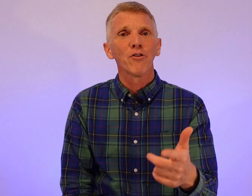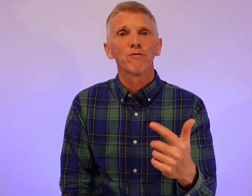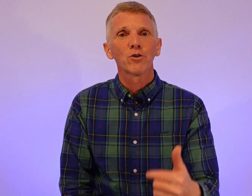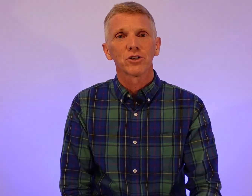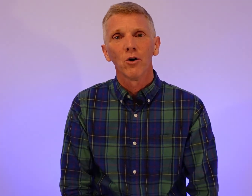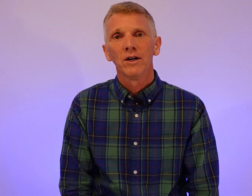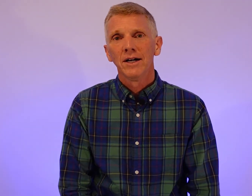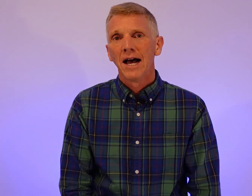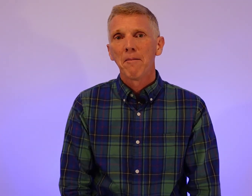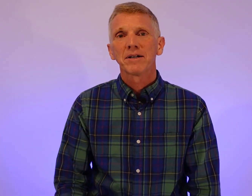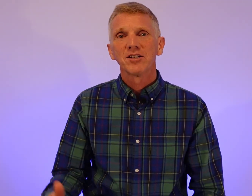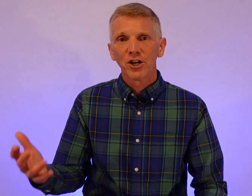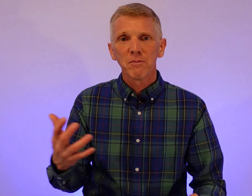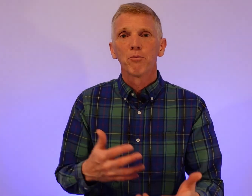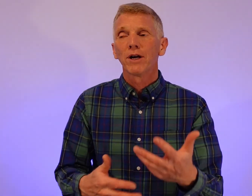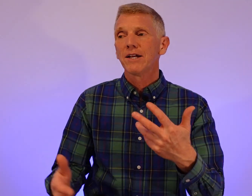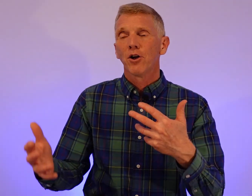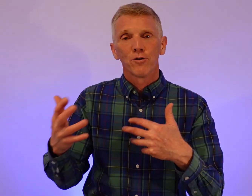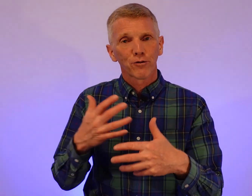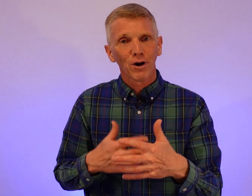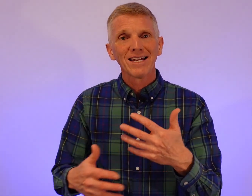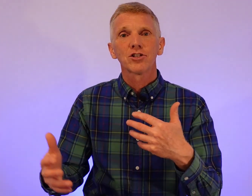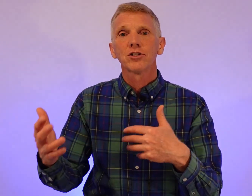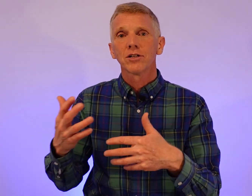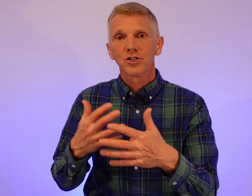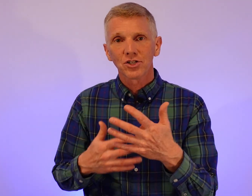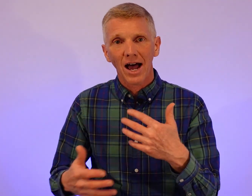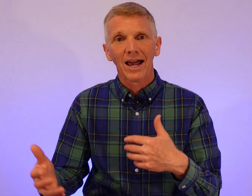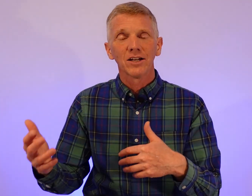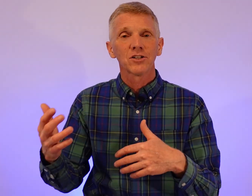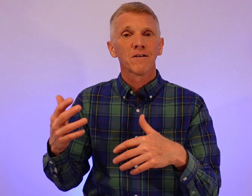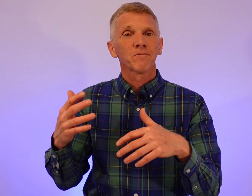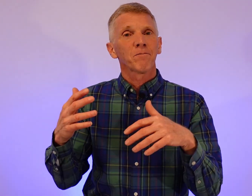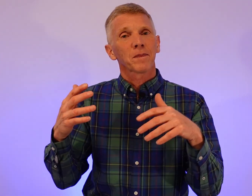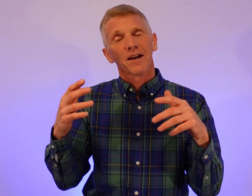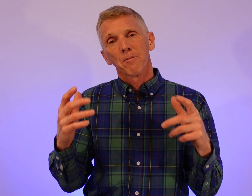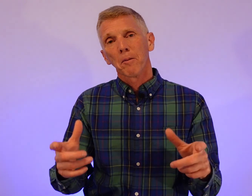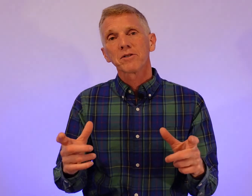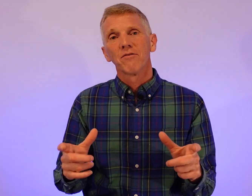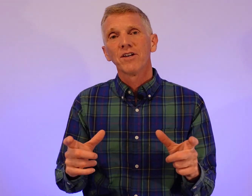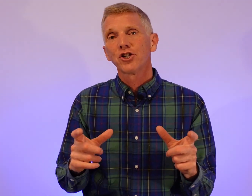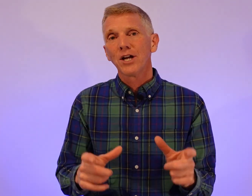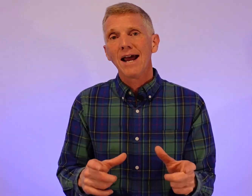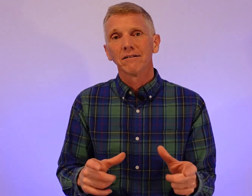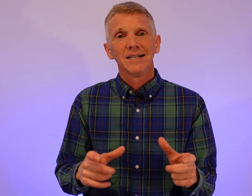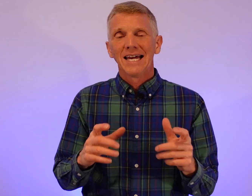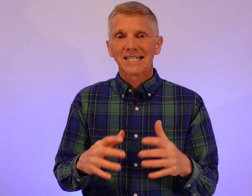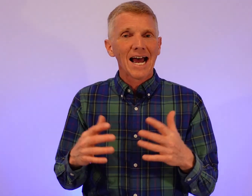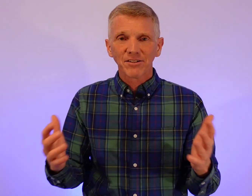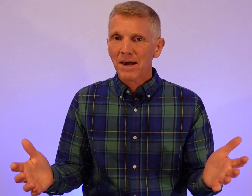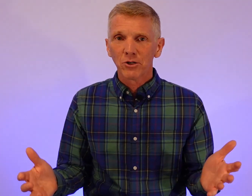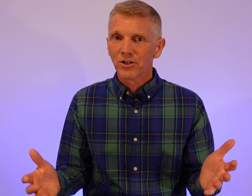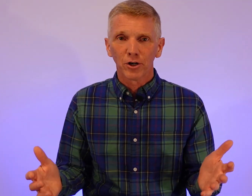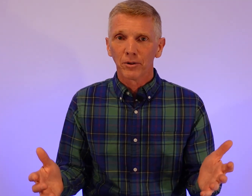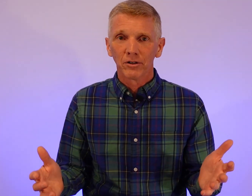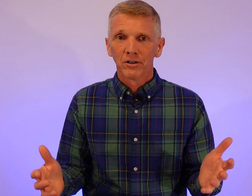folks know. I'm going to continue to be bringing phrases, signs. Again, the purpose of this channel is not to make you an interpreter. There